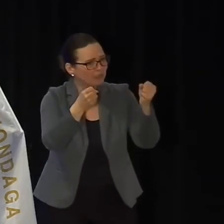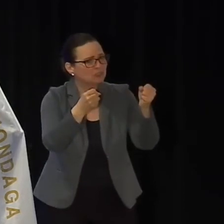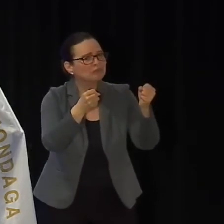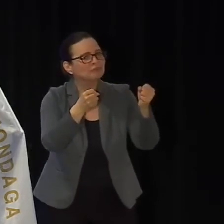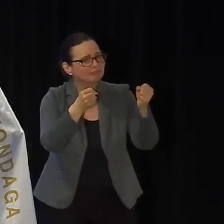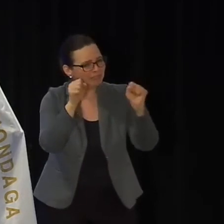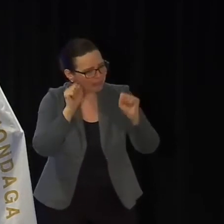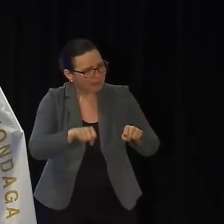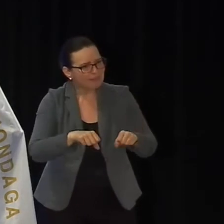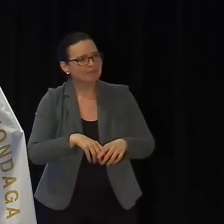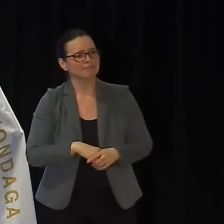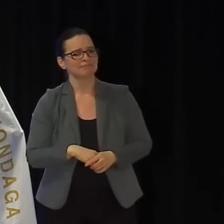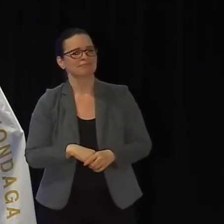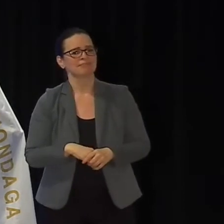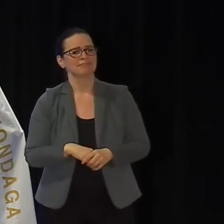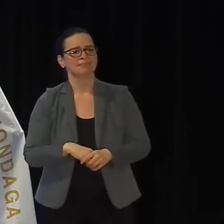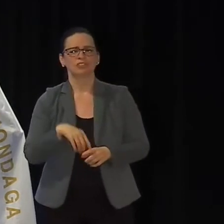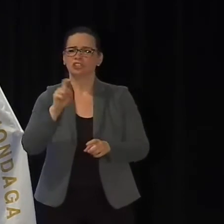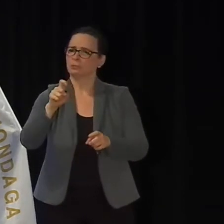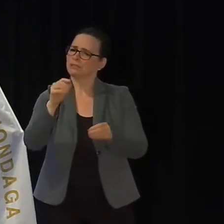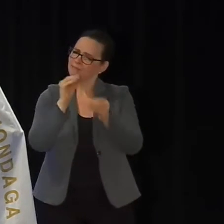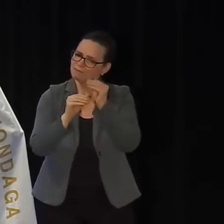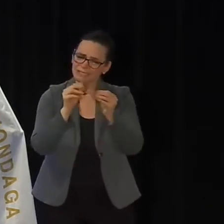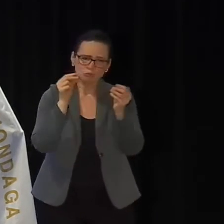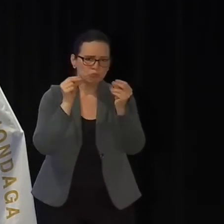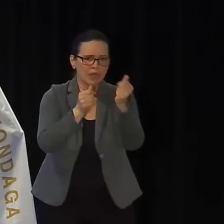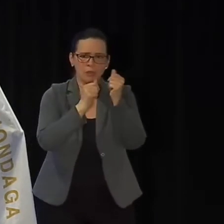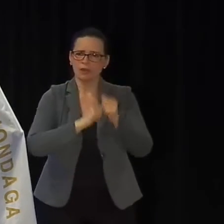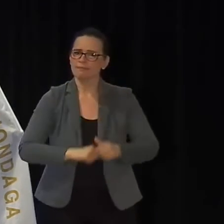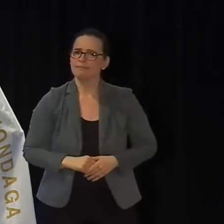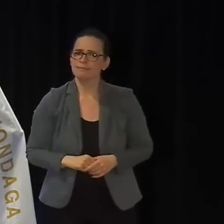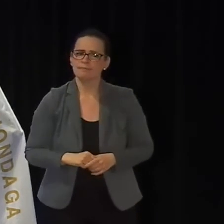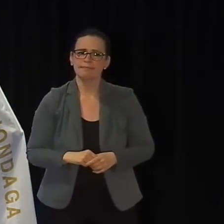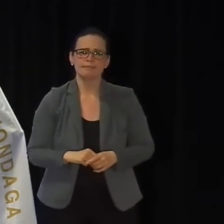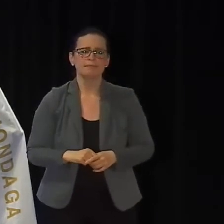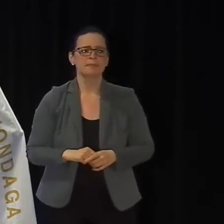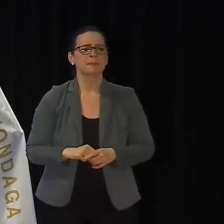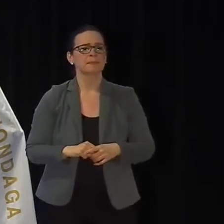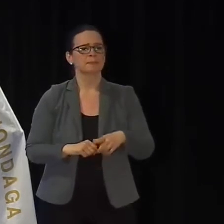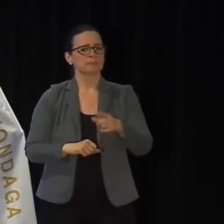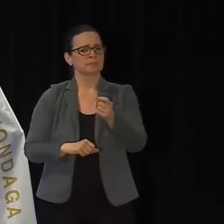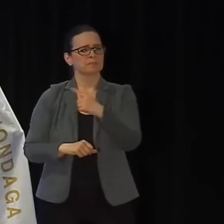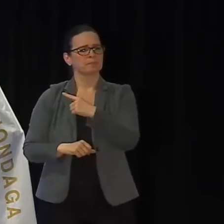them immediately. Have you spoken with Troy Green or the Green family at all?